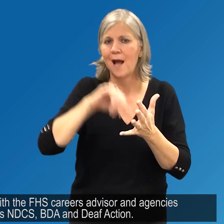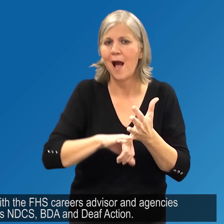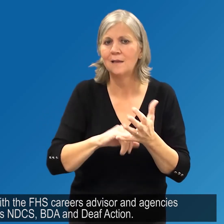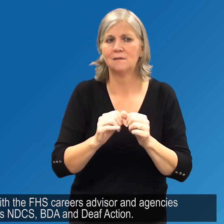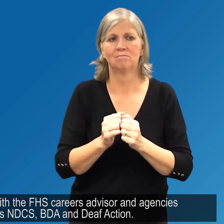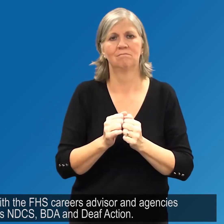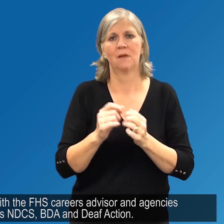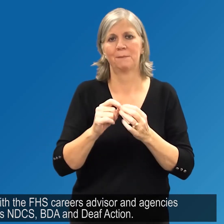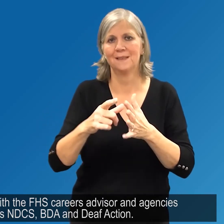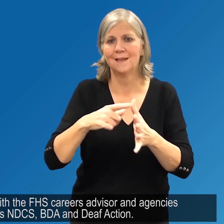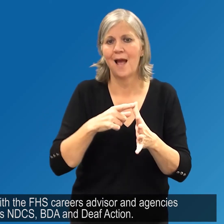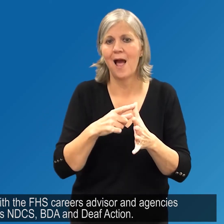Action.